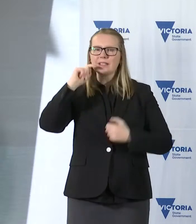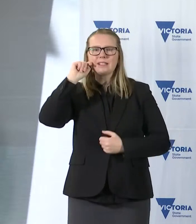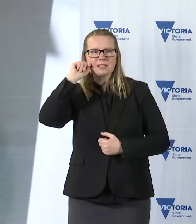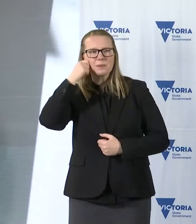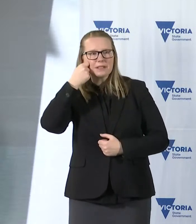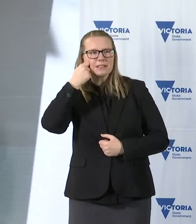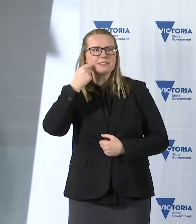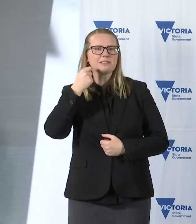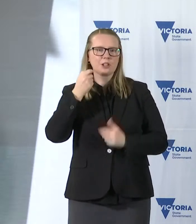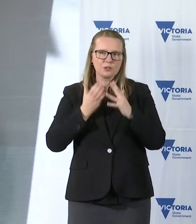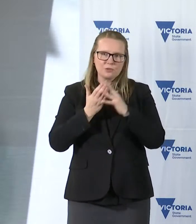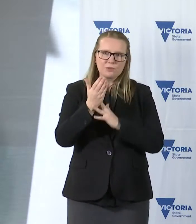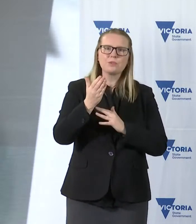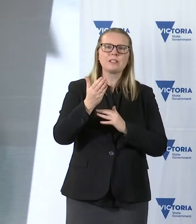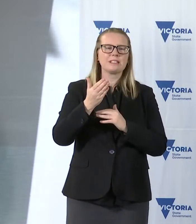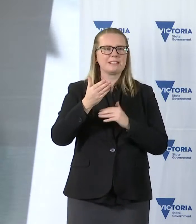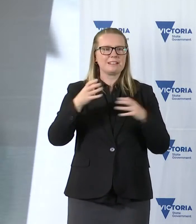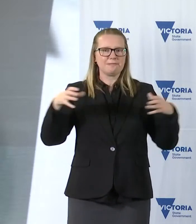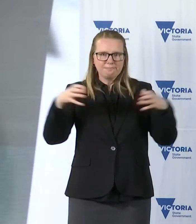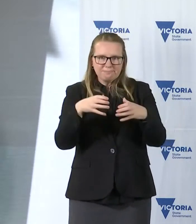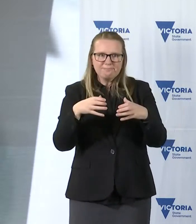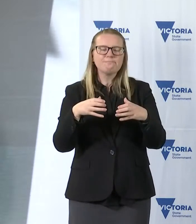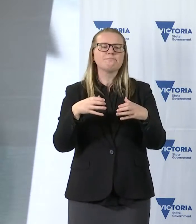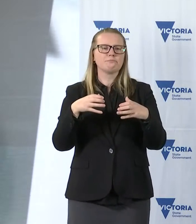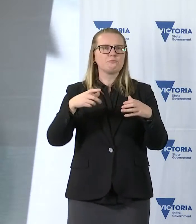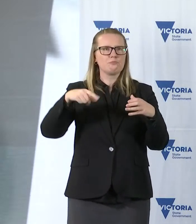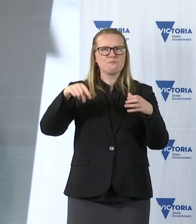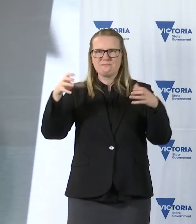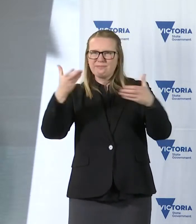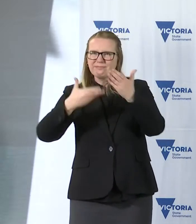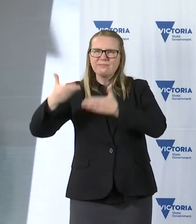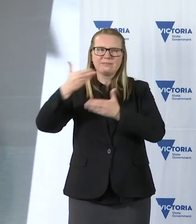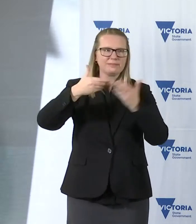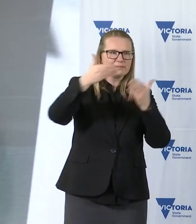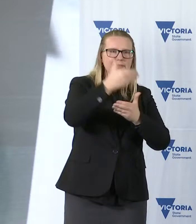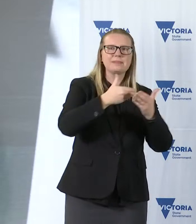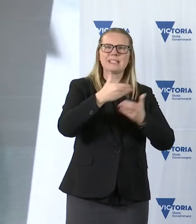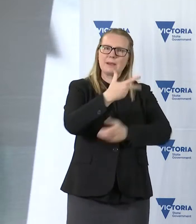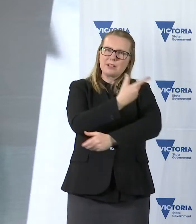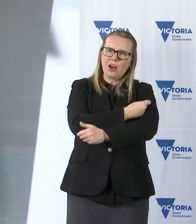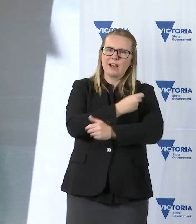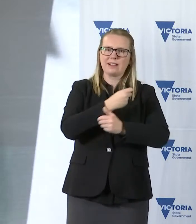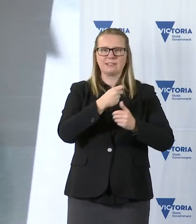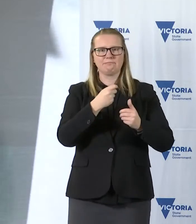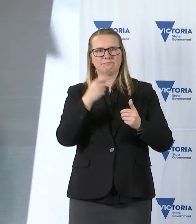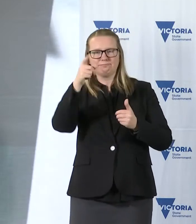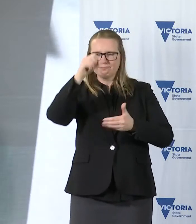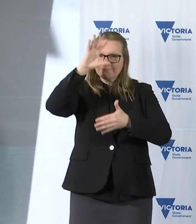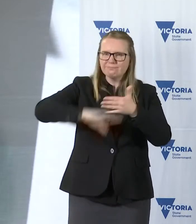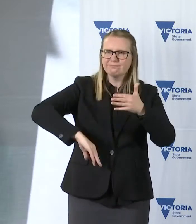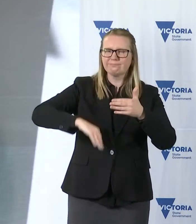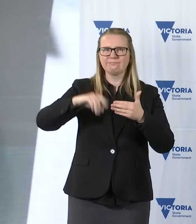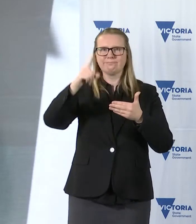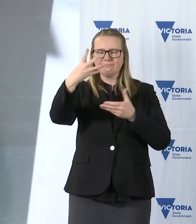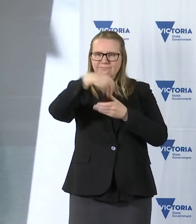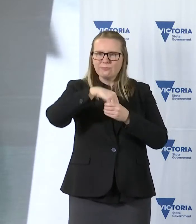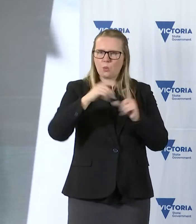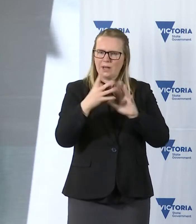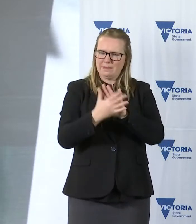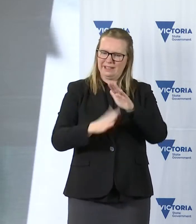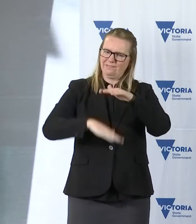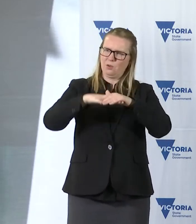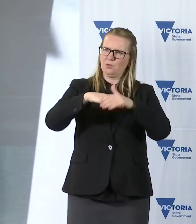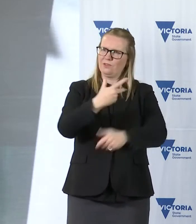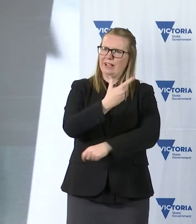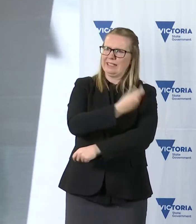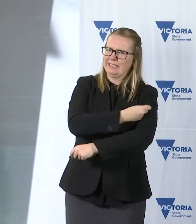and myself through AHPPC, but also ATAGI as an immunisation expert group around what it means to be fully vaccinated.